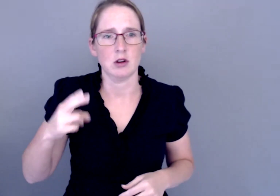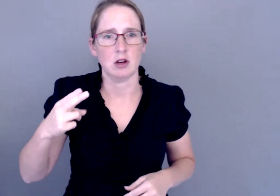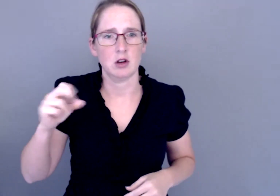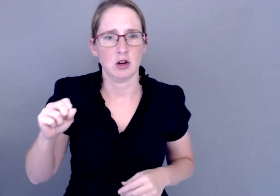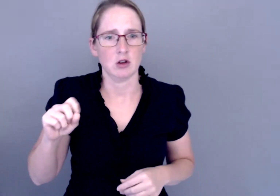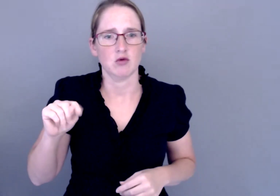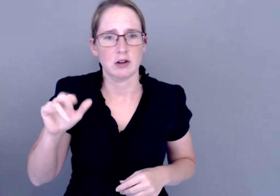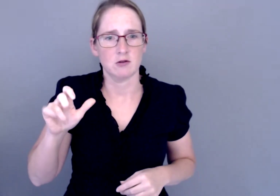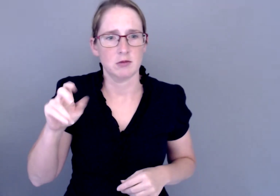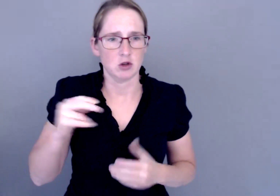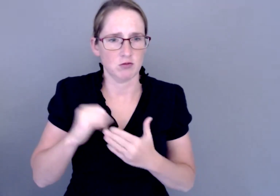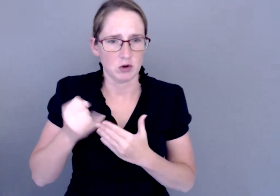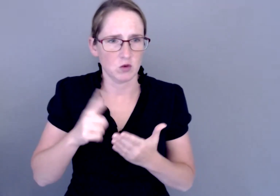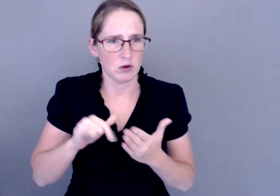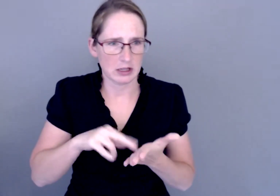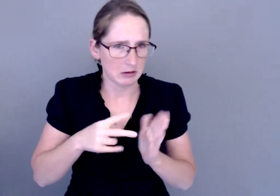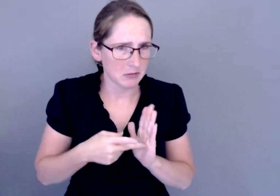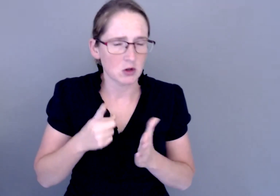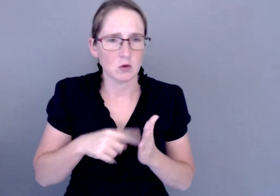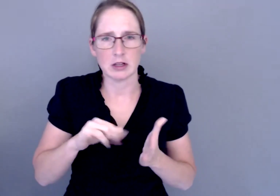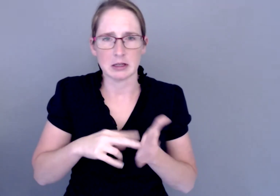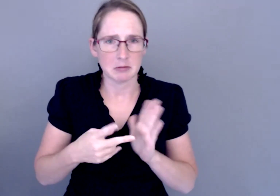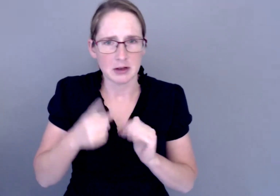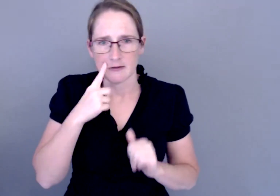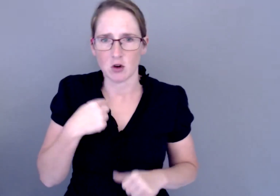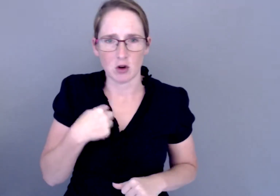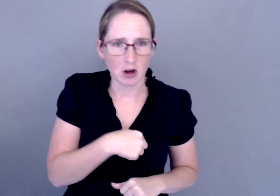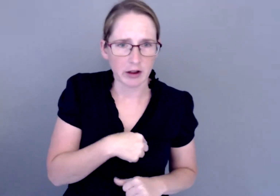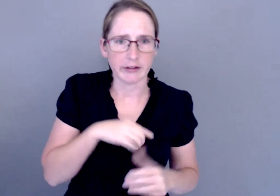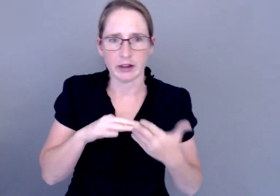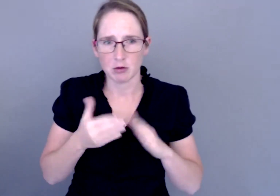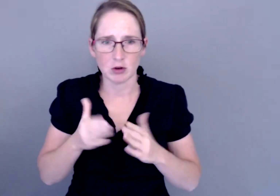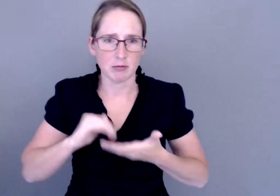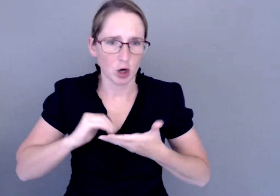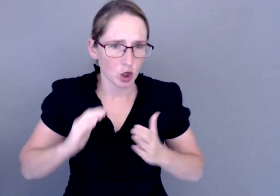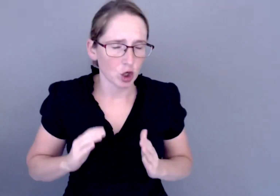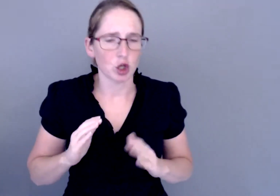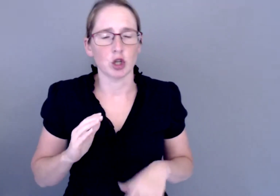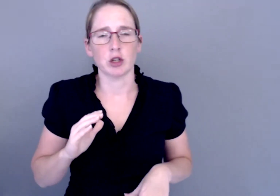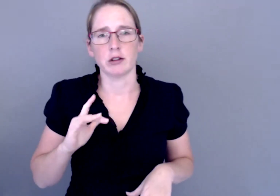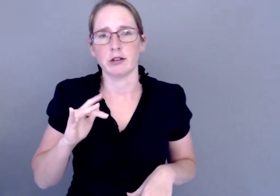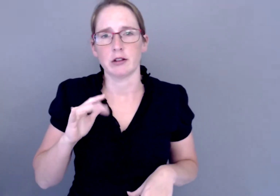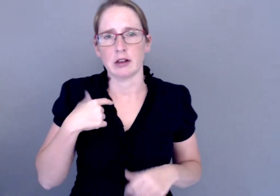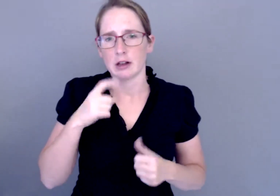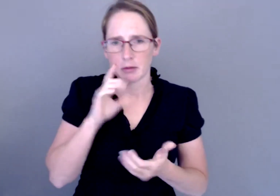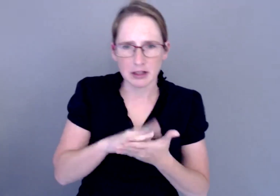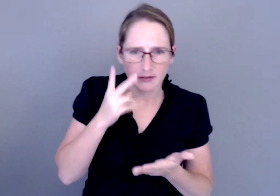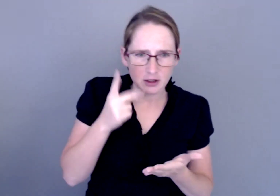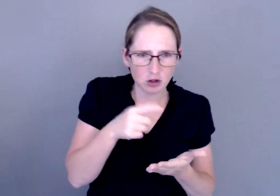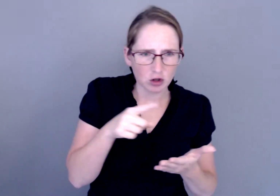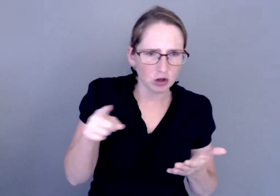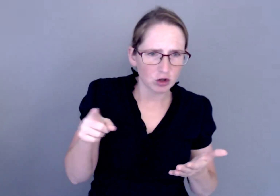Transformation Project, what that is, what that means for us, community, partners. So I believe I saw